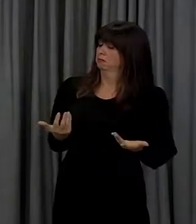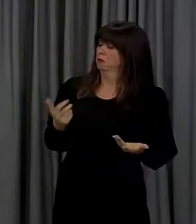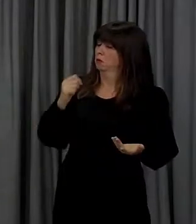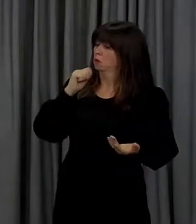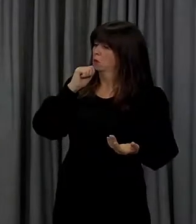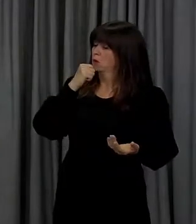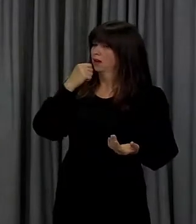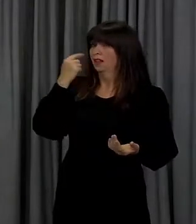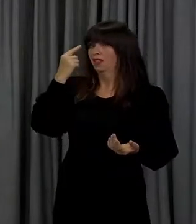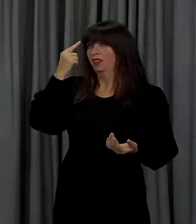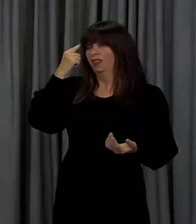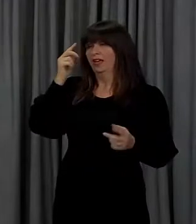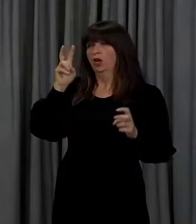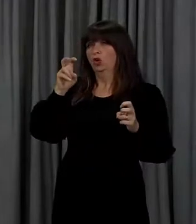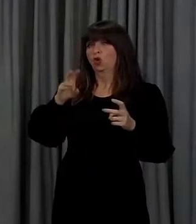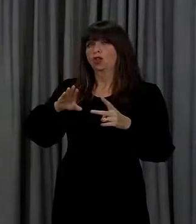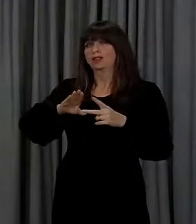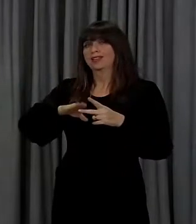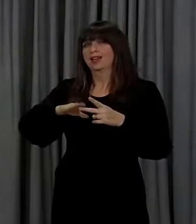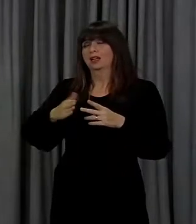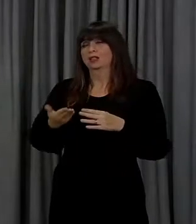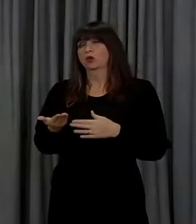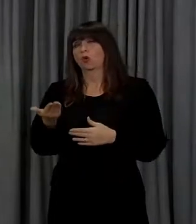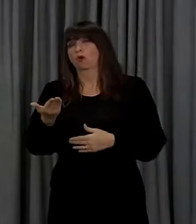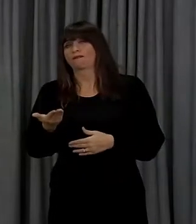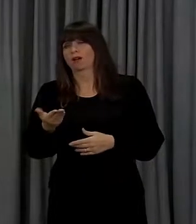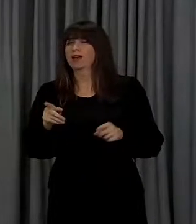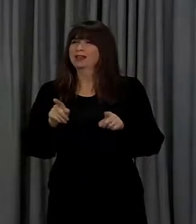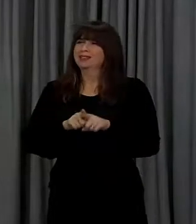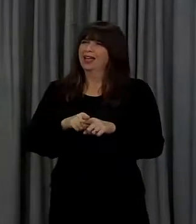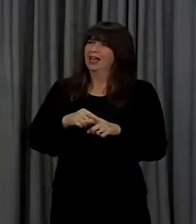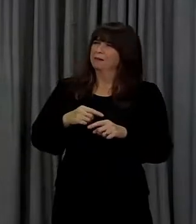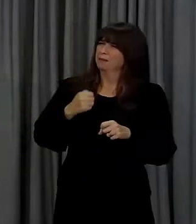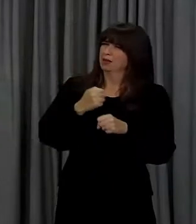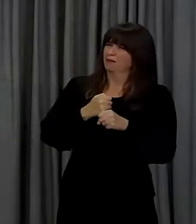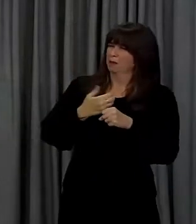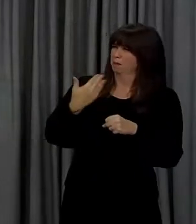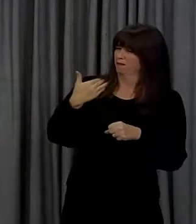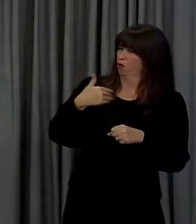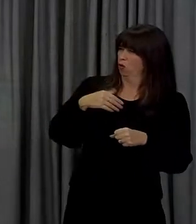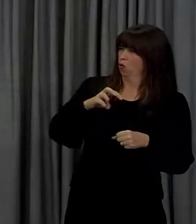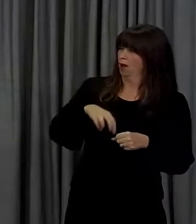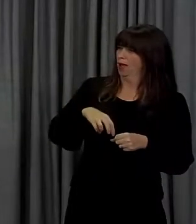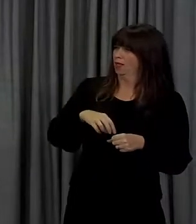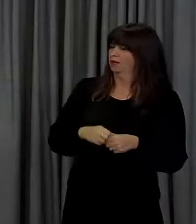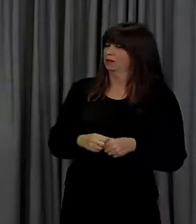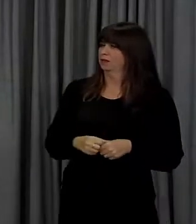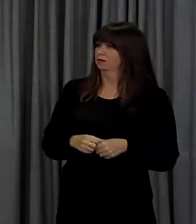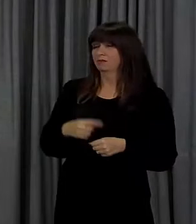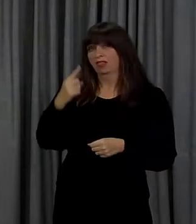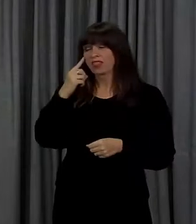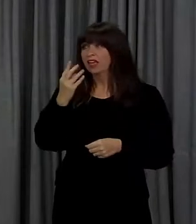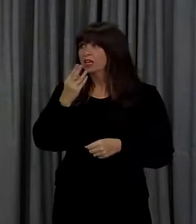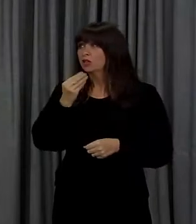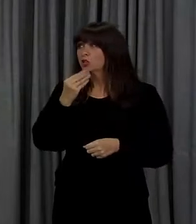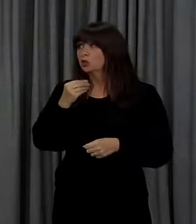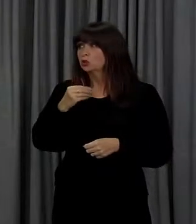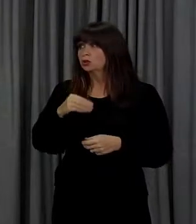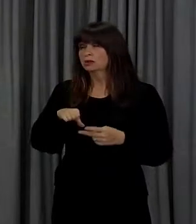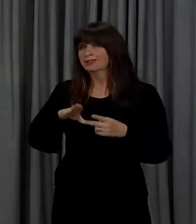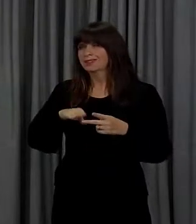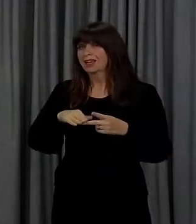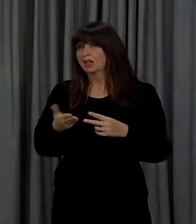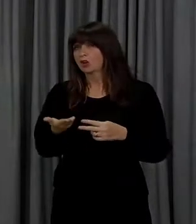the second offer scheme that a previous Welsh government used? And is there any reason why you wouldn't use something like